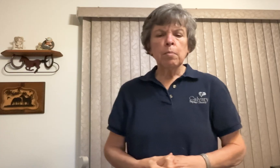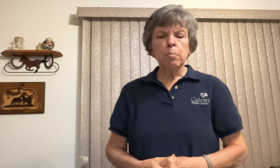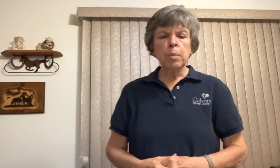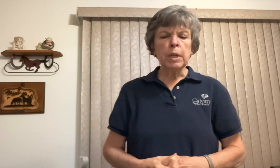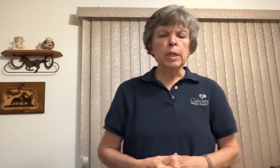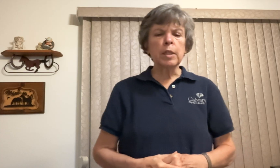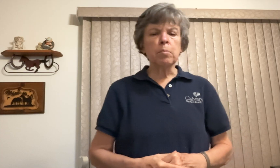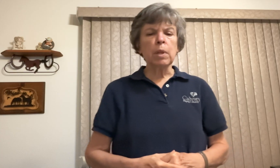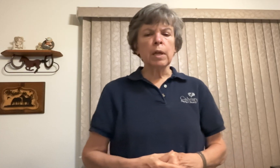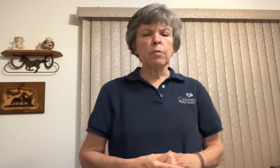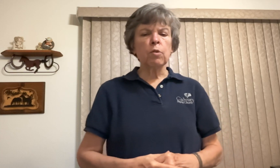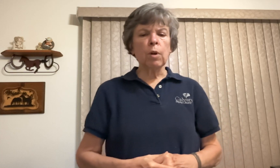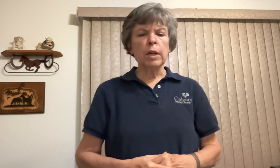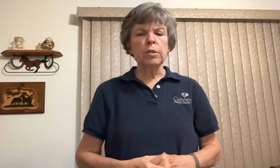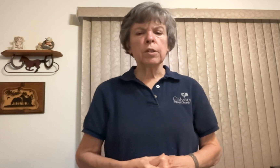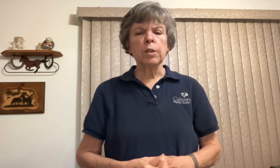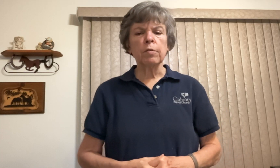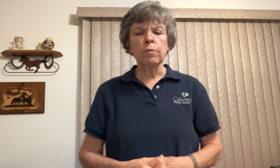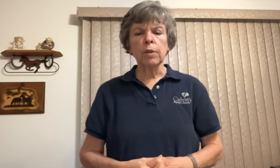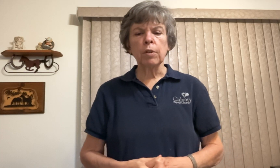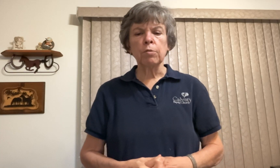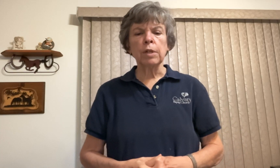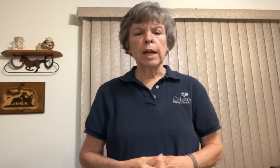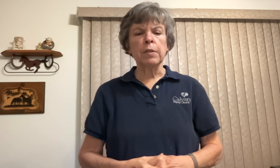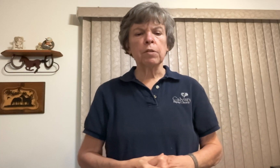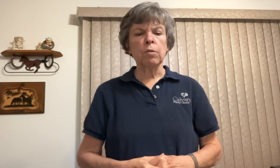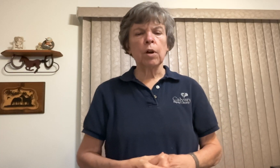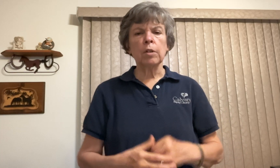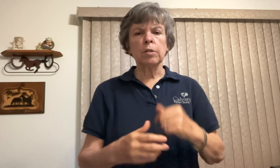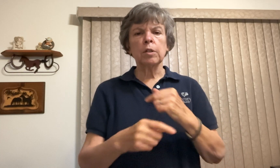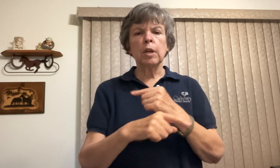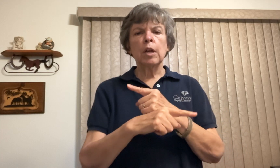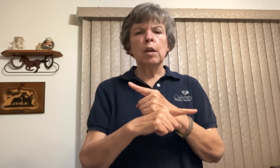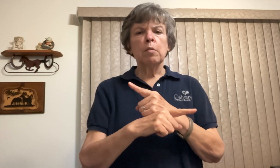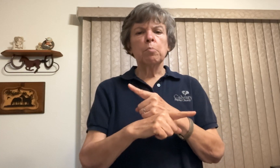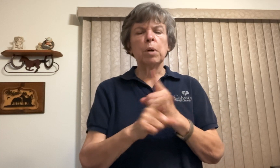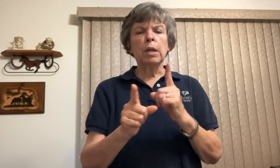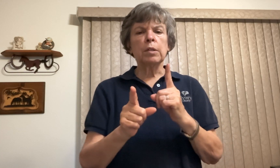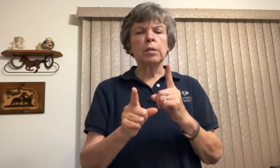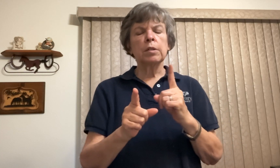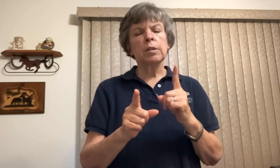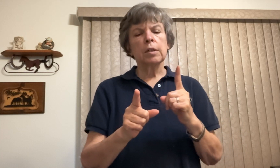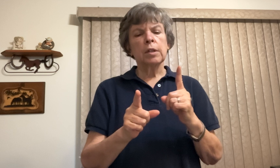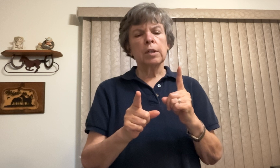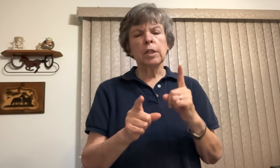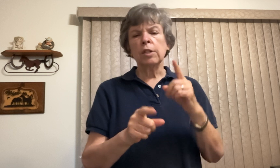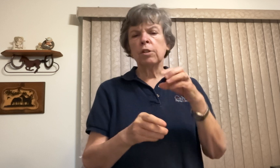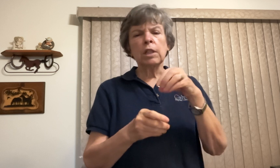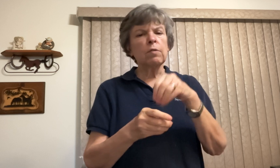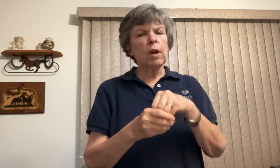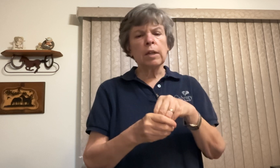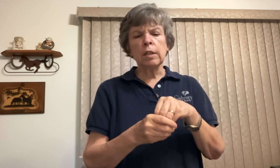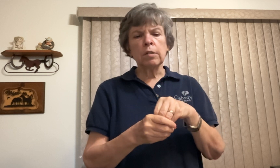But in the blood of Christ that flowed at the cross. But, and again, you can leave that in if you